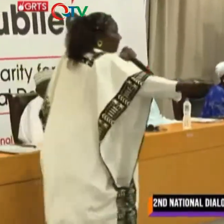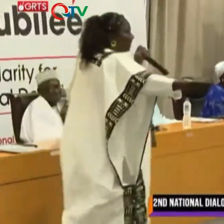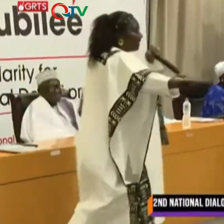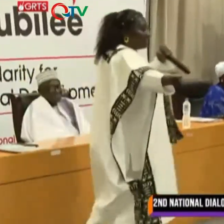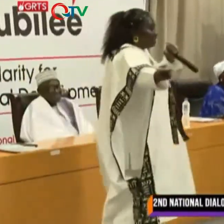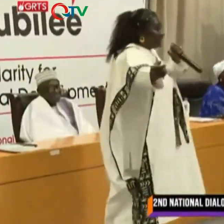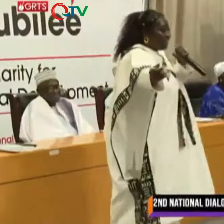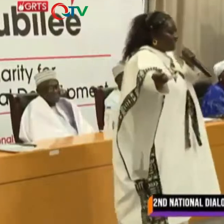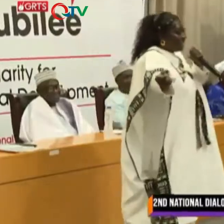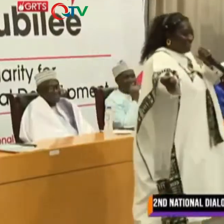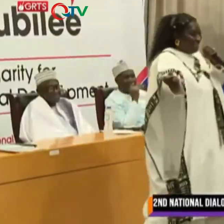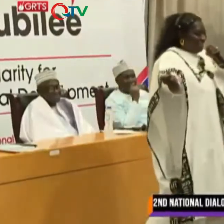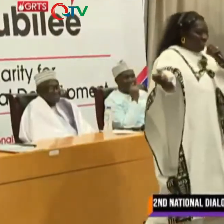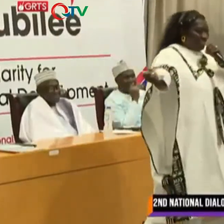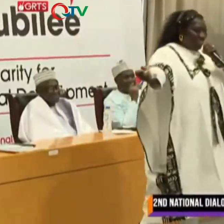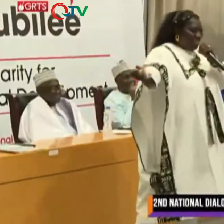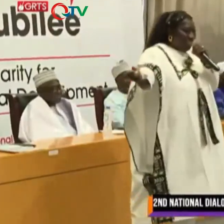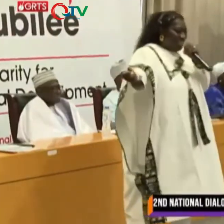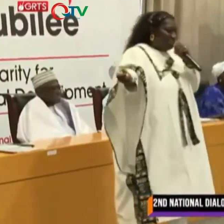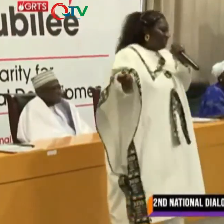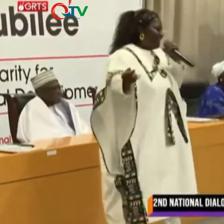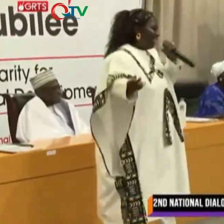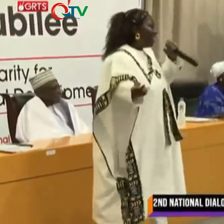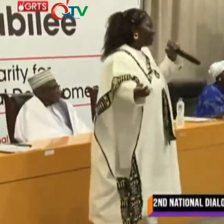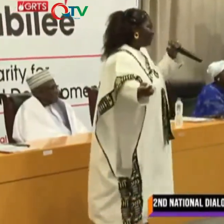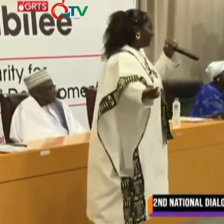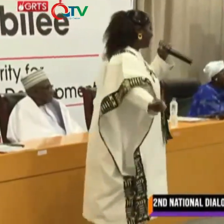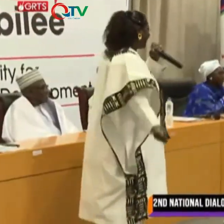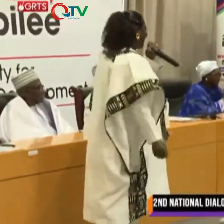Kanu mikirine muna